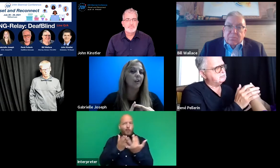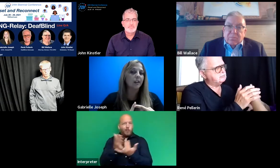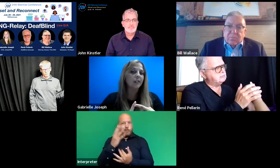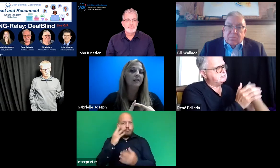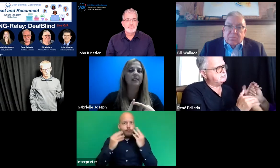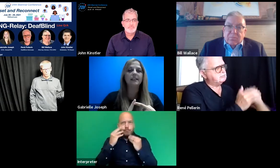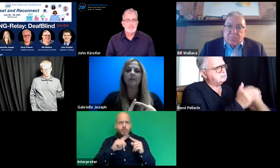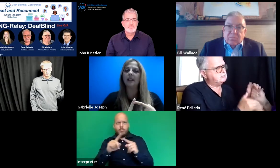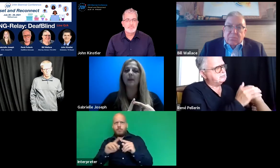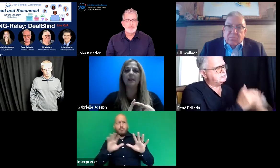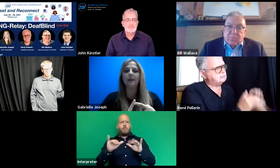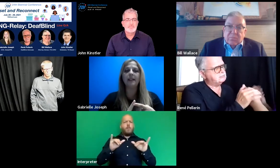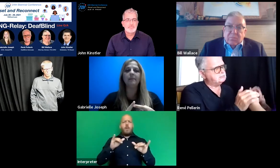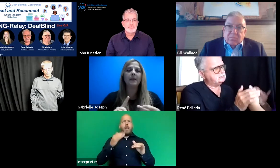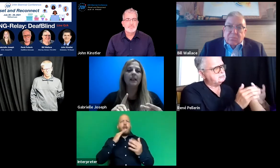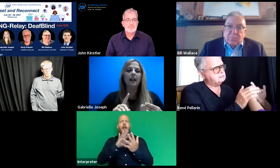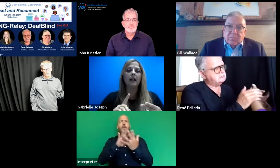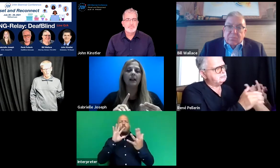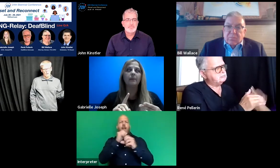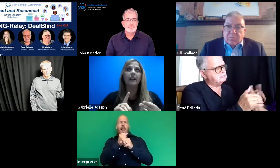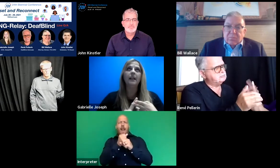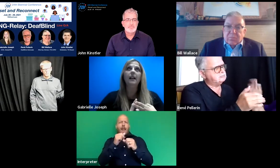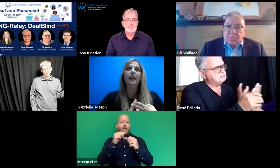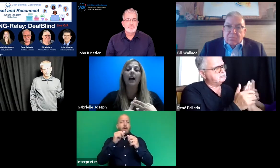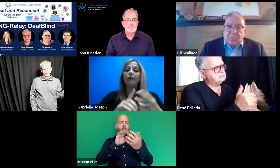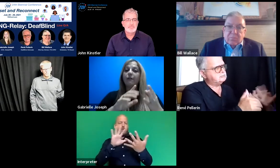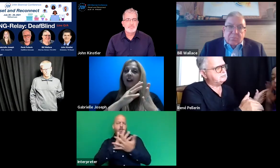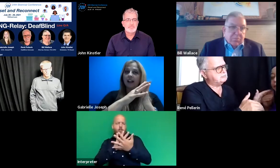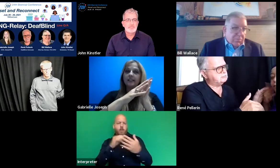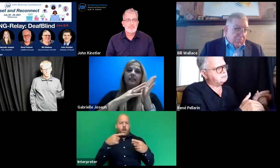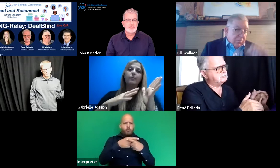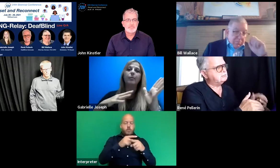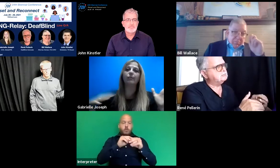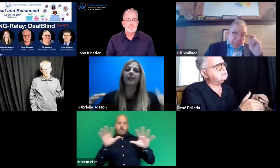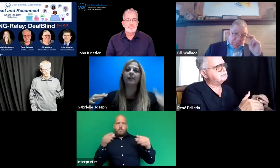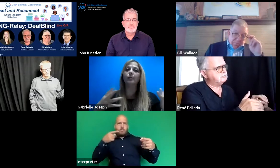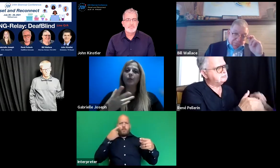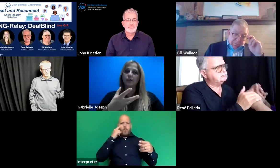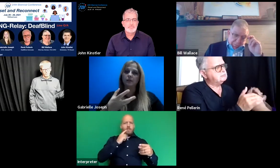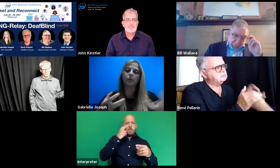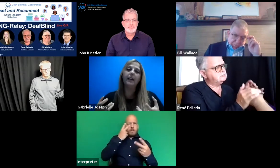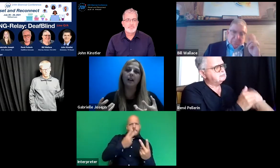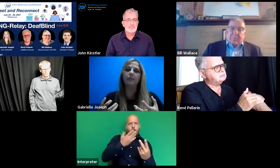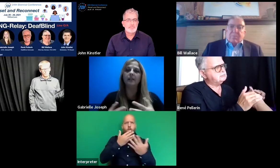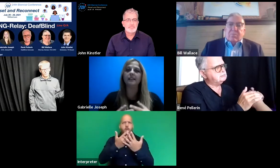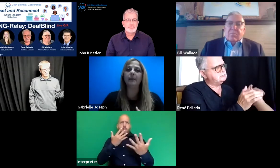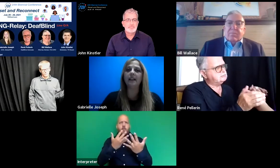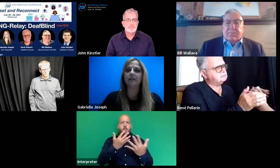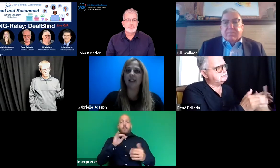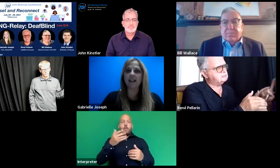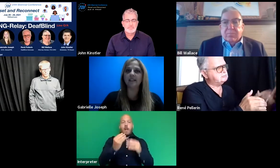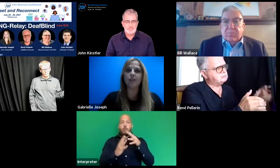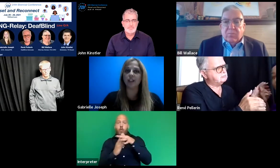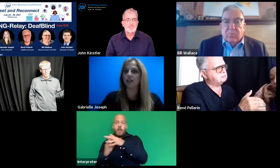or dark something might be, how fast the Braille reader will pick up the speed